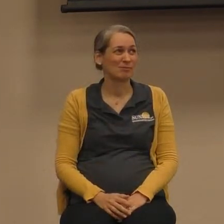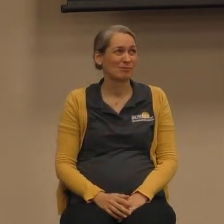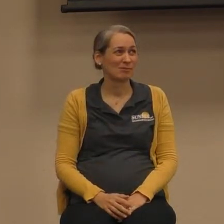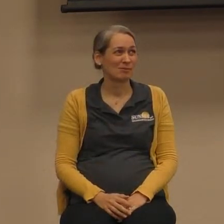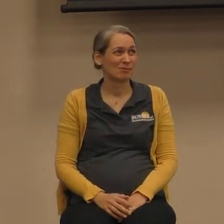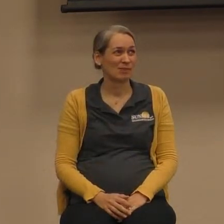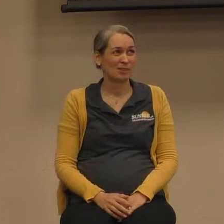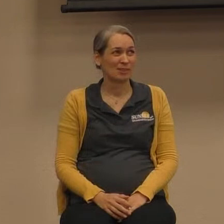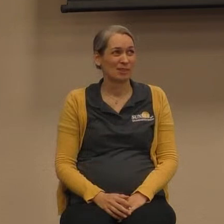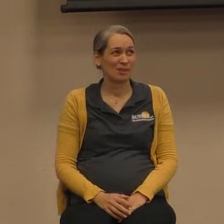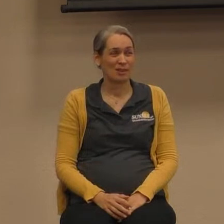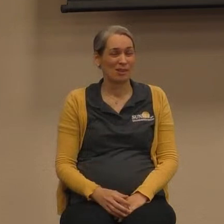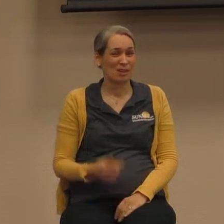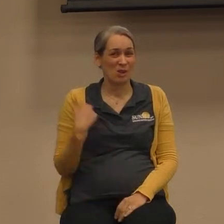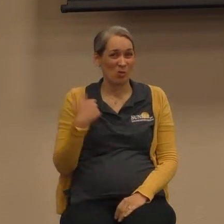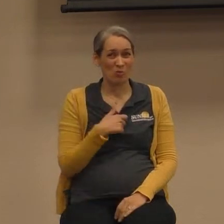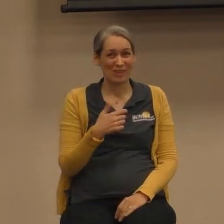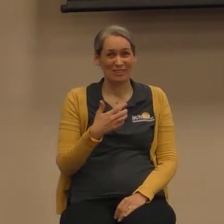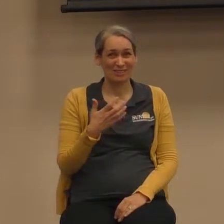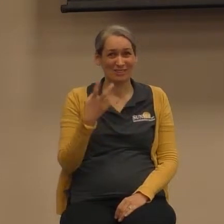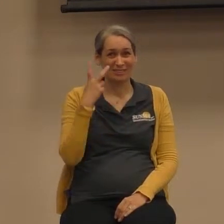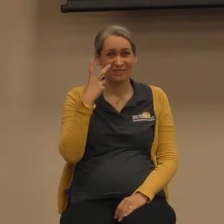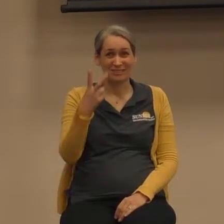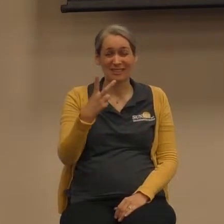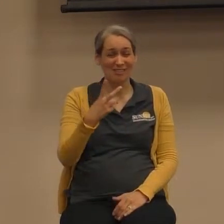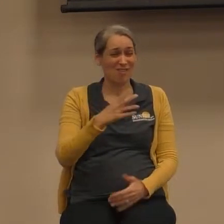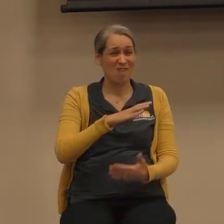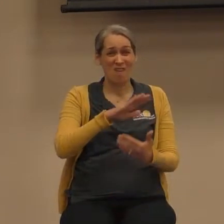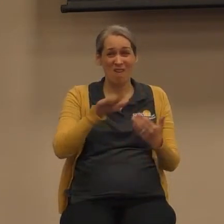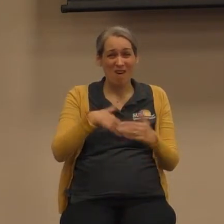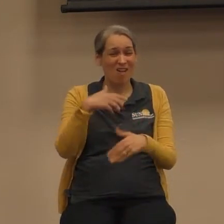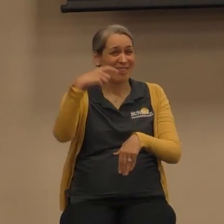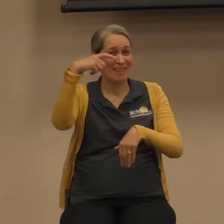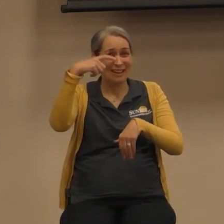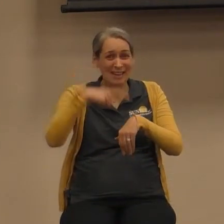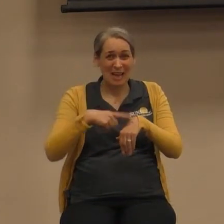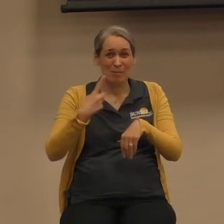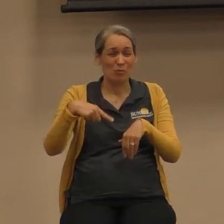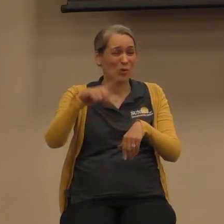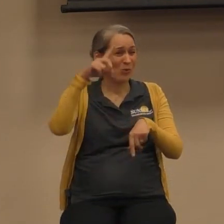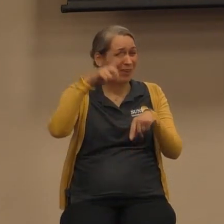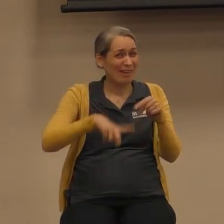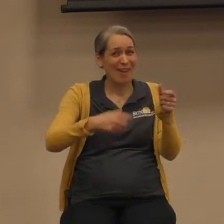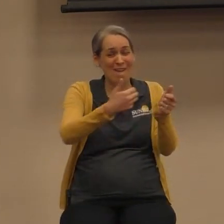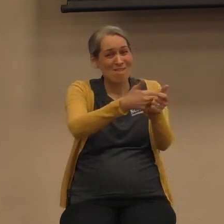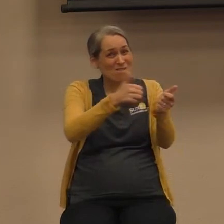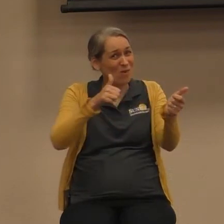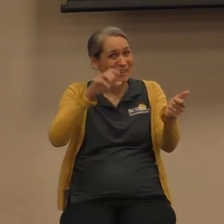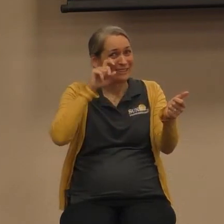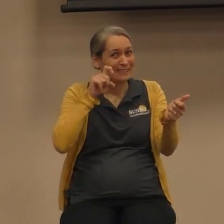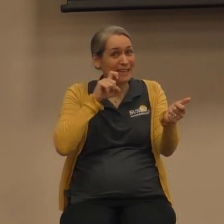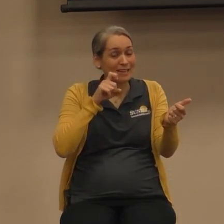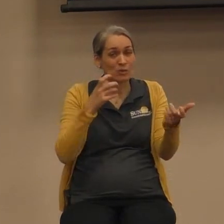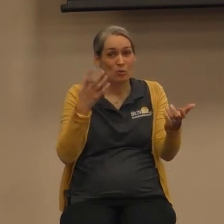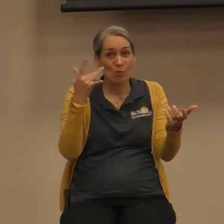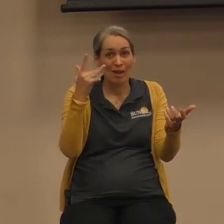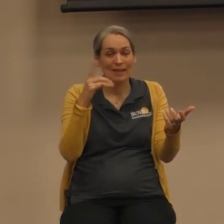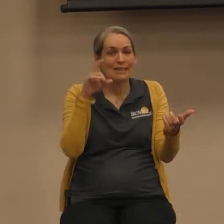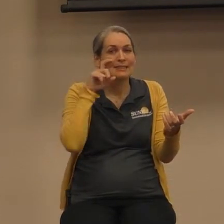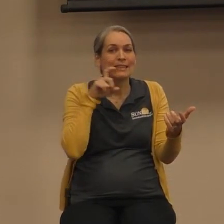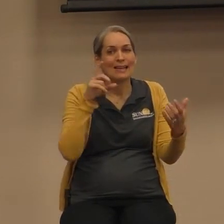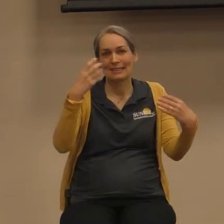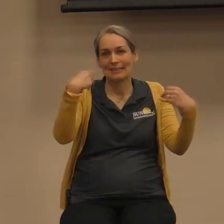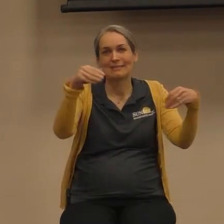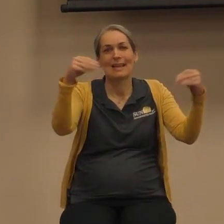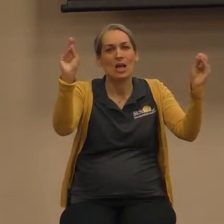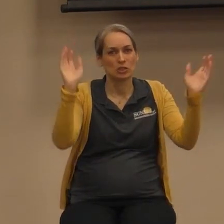We're inundated, absolutely inundated with this. You cannot get away from sex. You cannot. Sex sells. The world understands